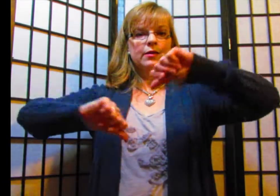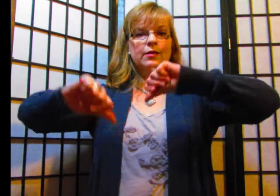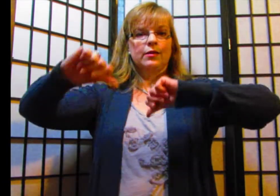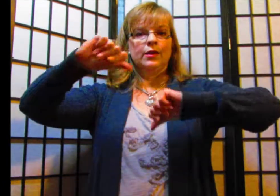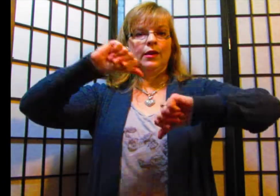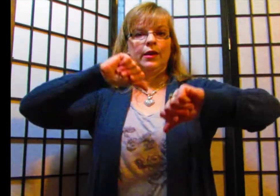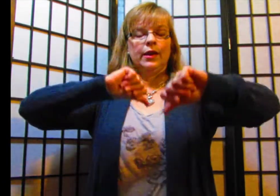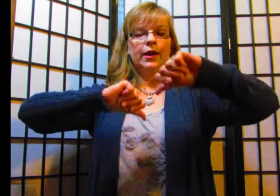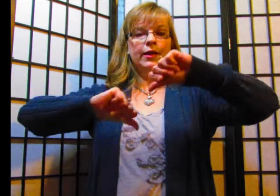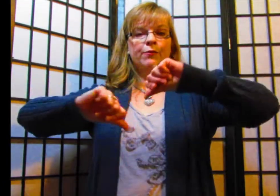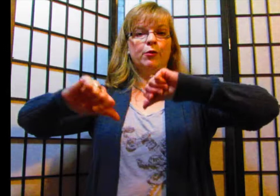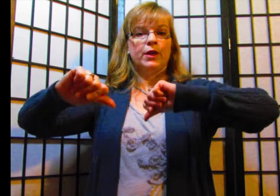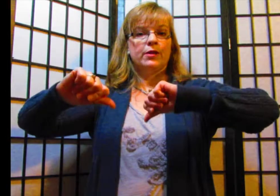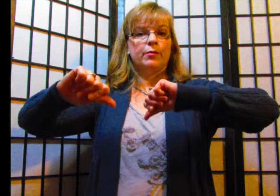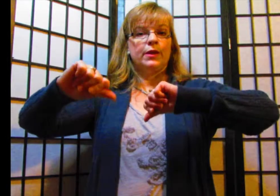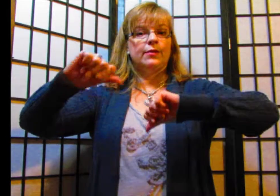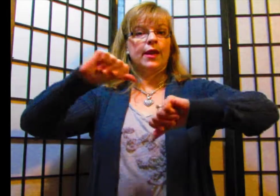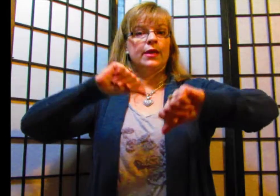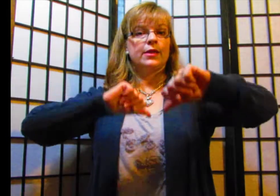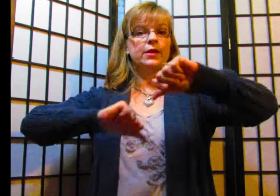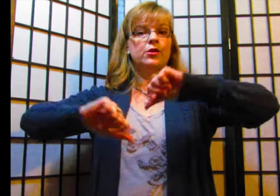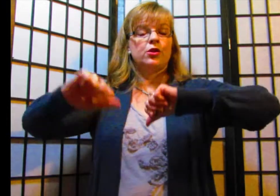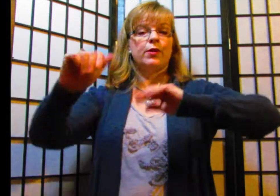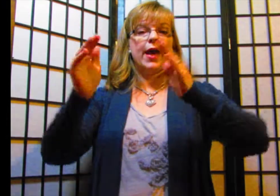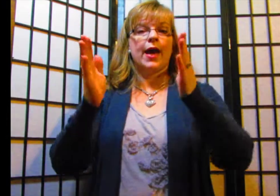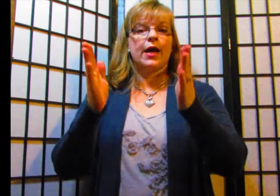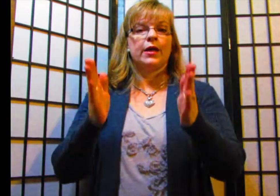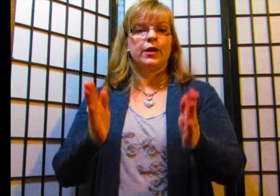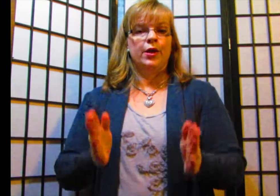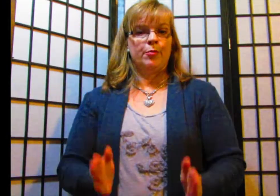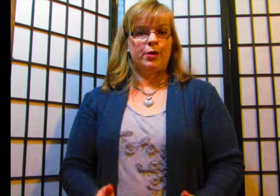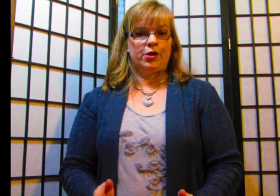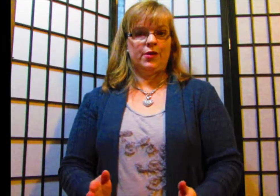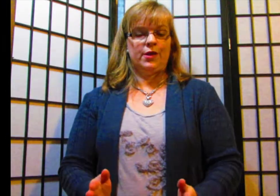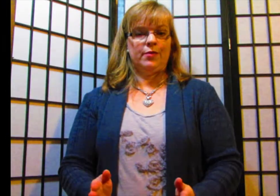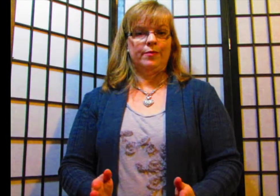science. And if you want it to be scientist, you add person.